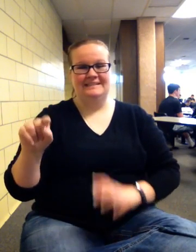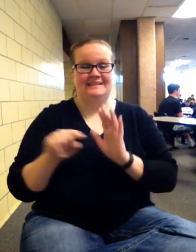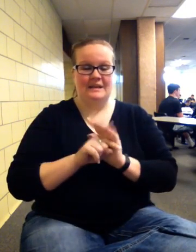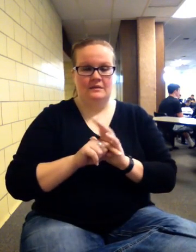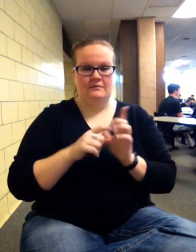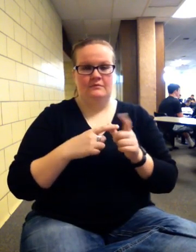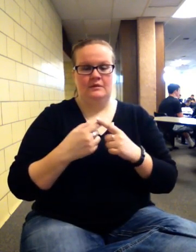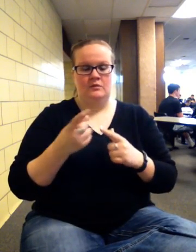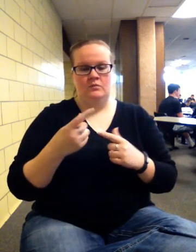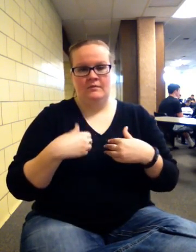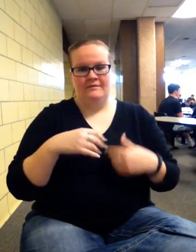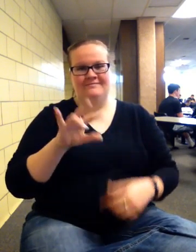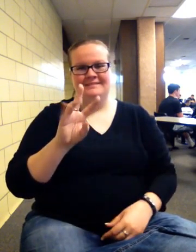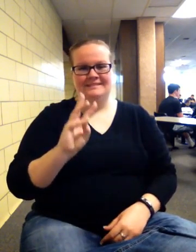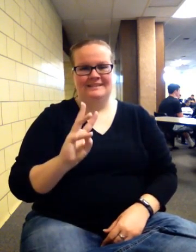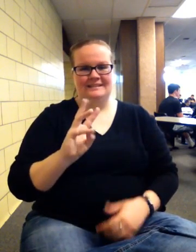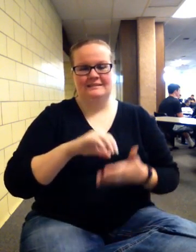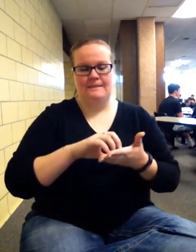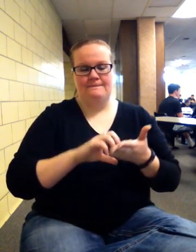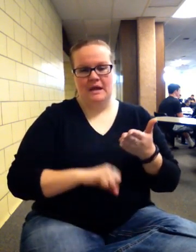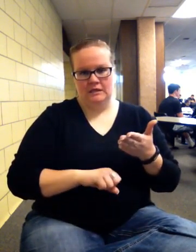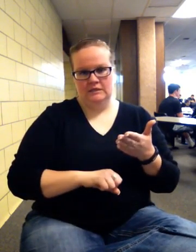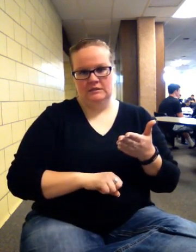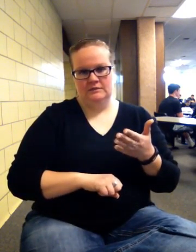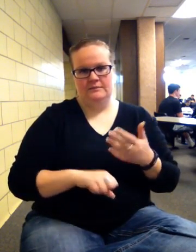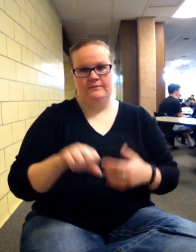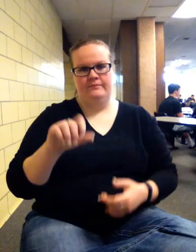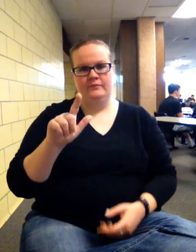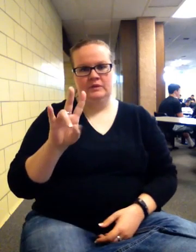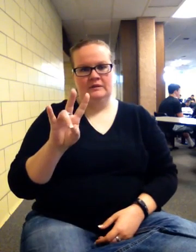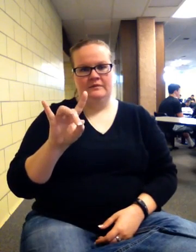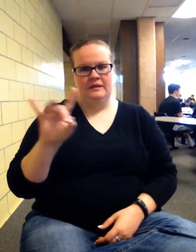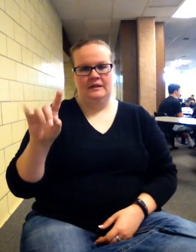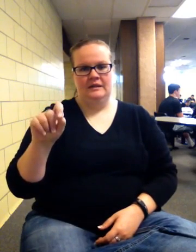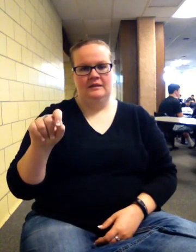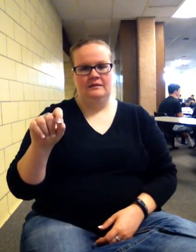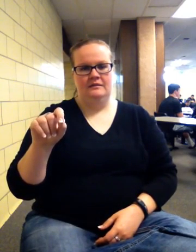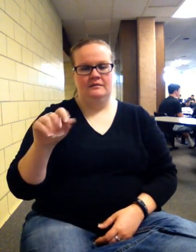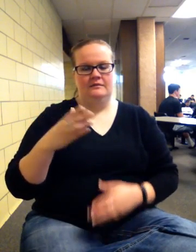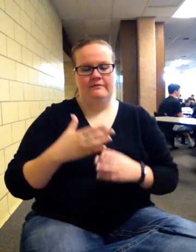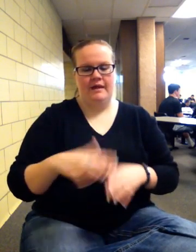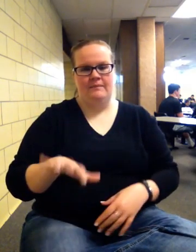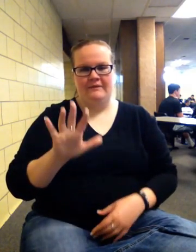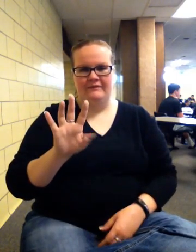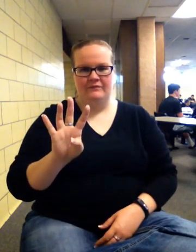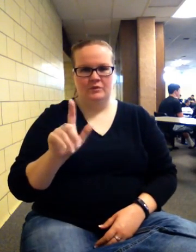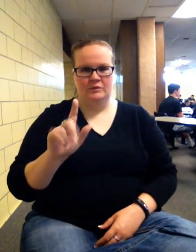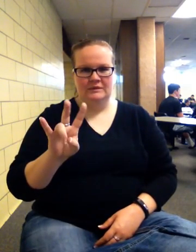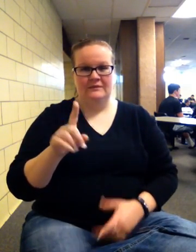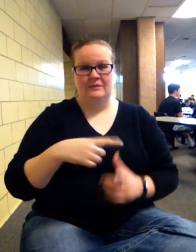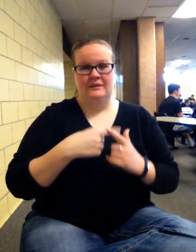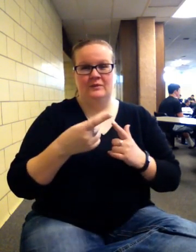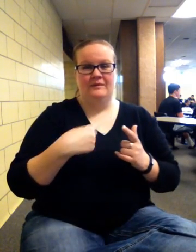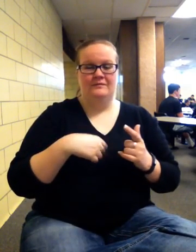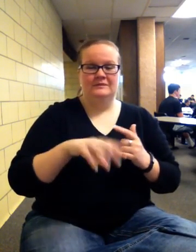have 6 minus, okay, $2,788 divided by $54,27. So then you have 6 minus 5.1.